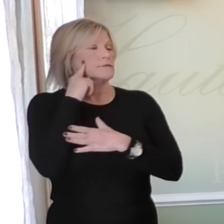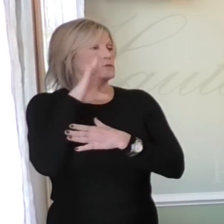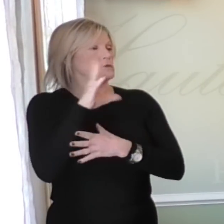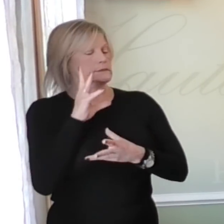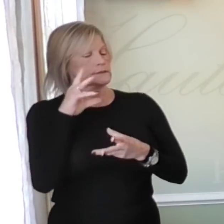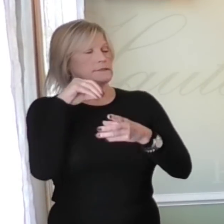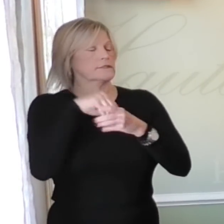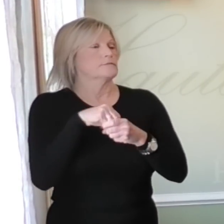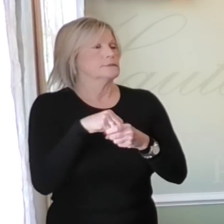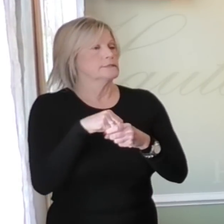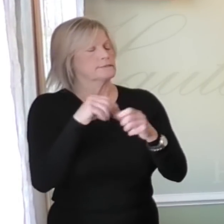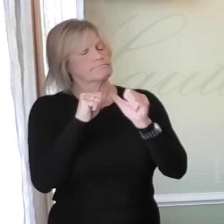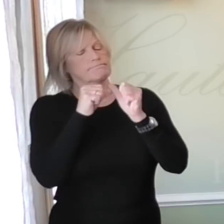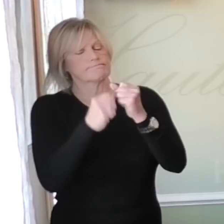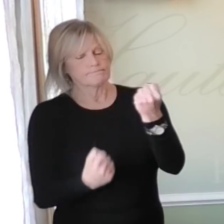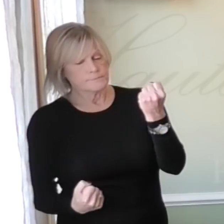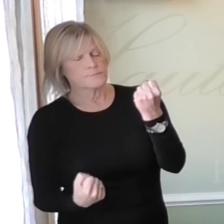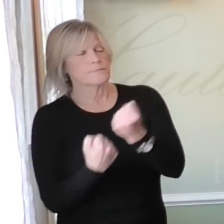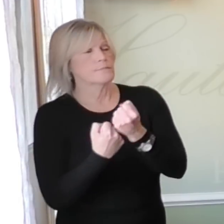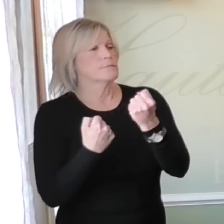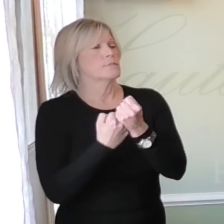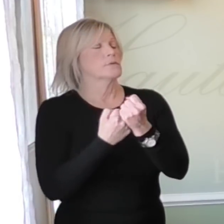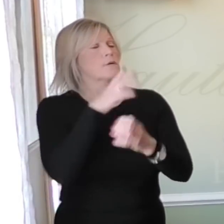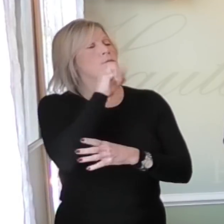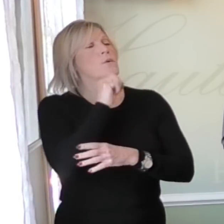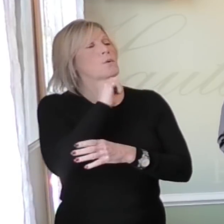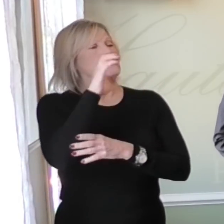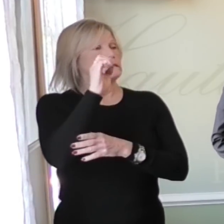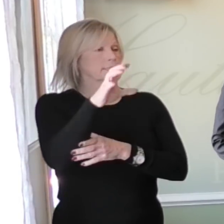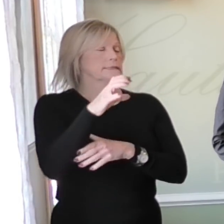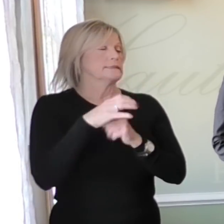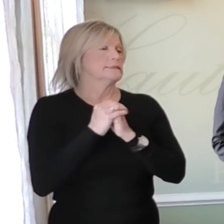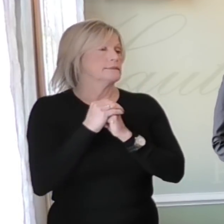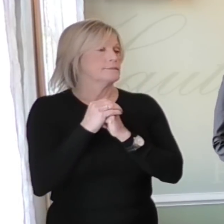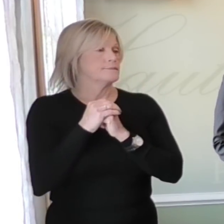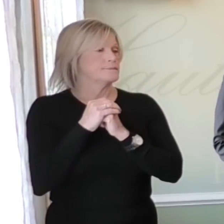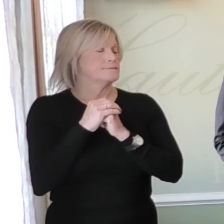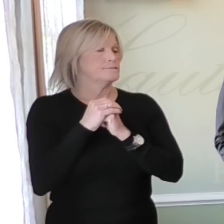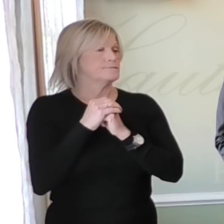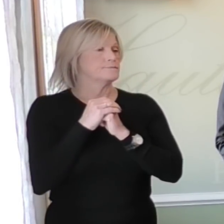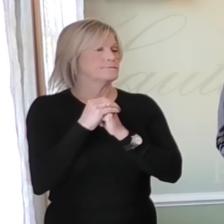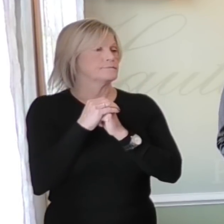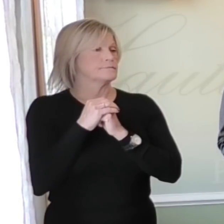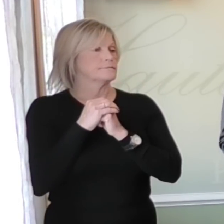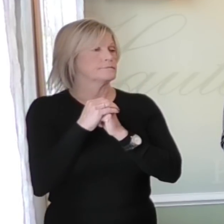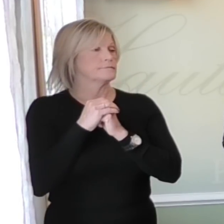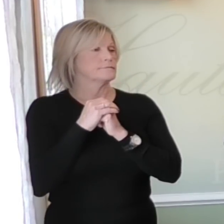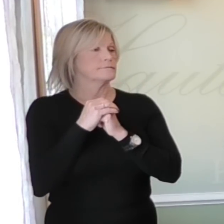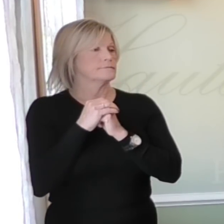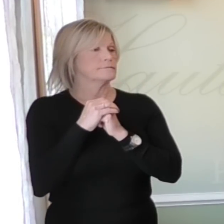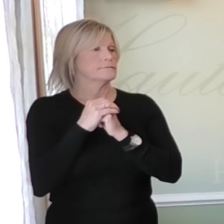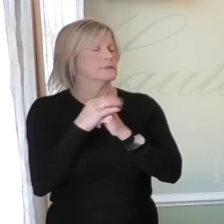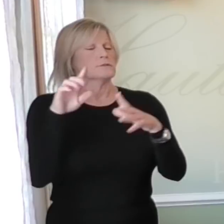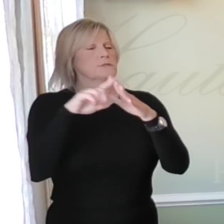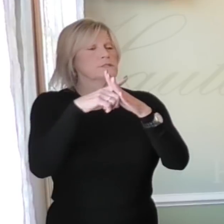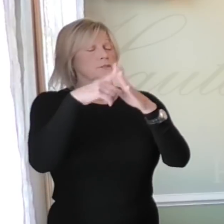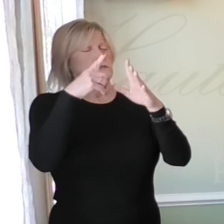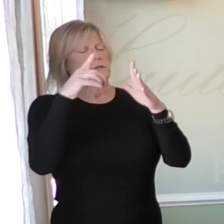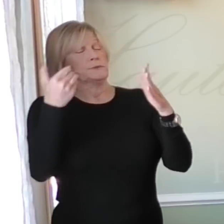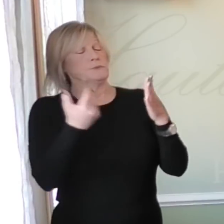and unwavering support of Old Ellicott City. As we turn the calendar to a new